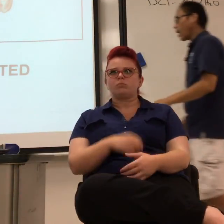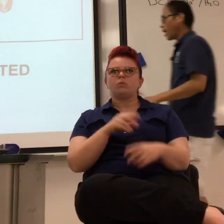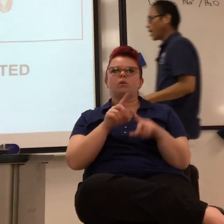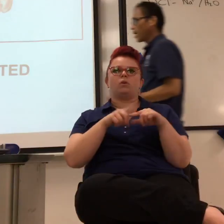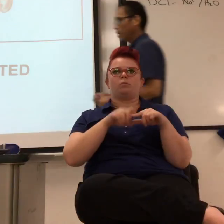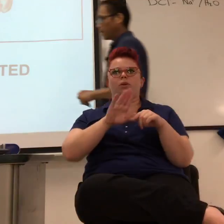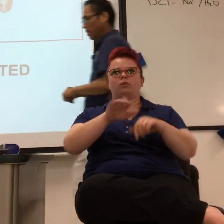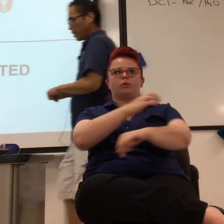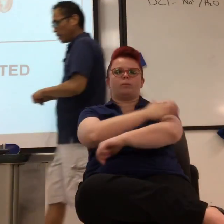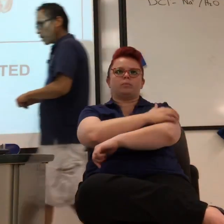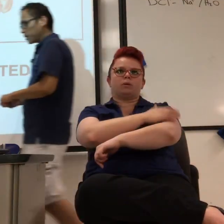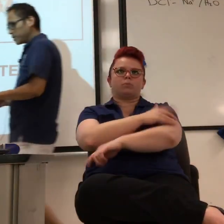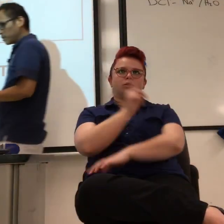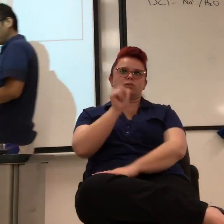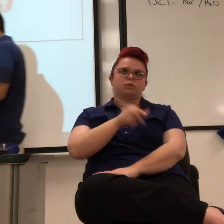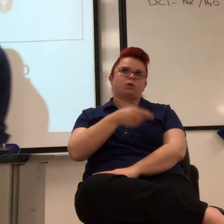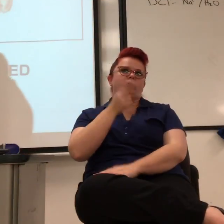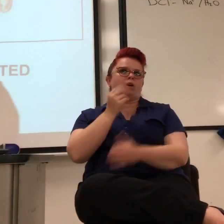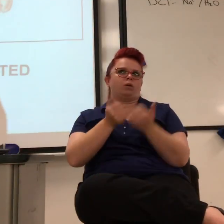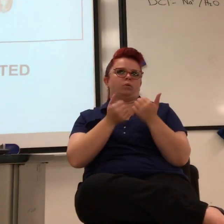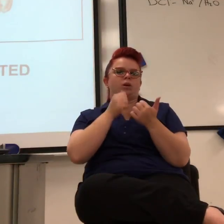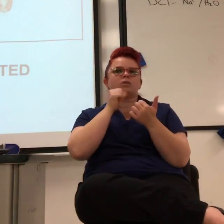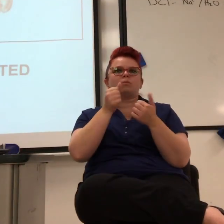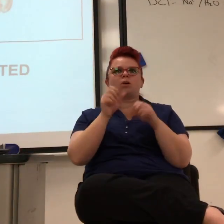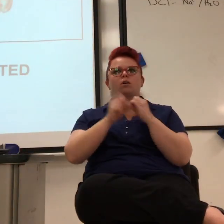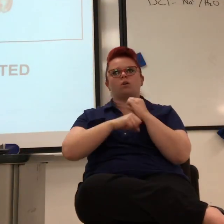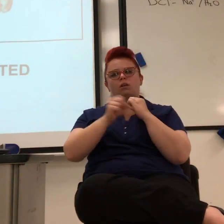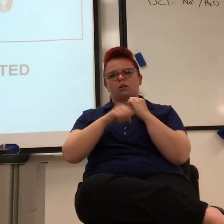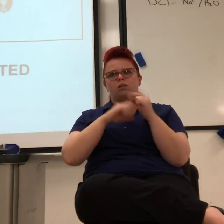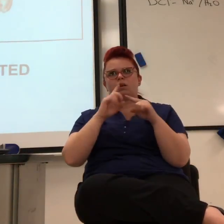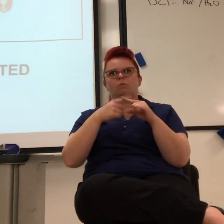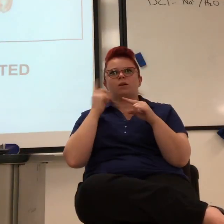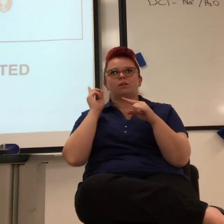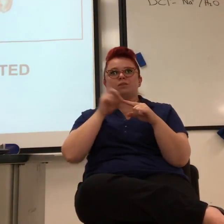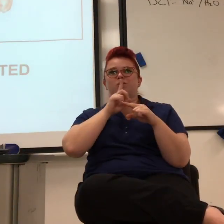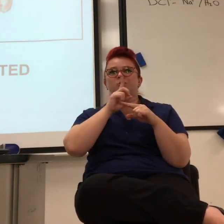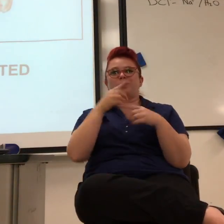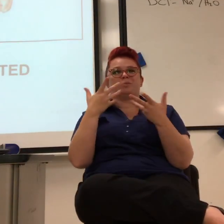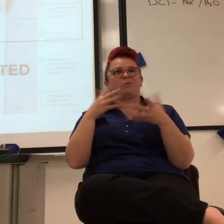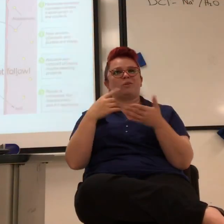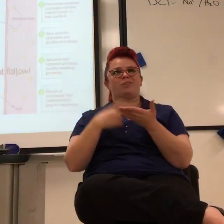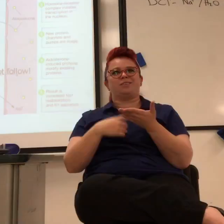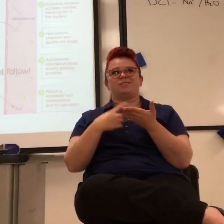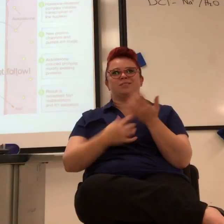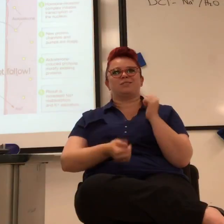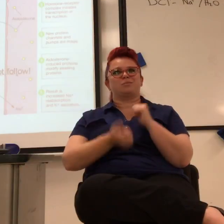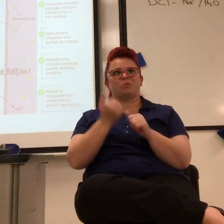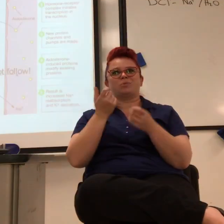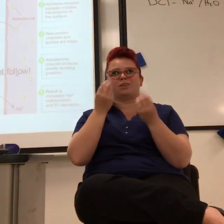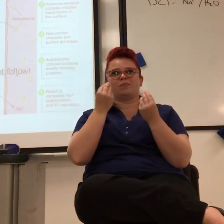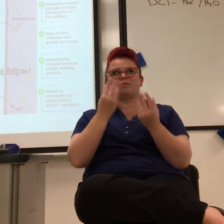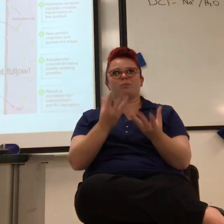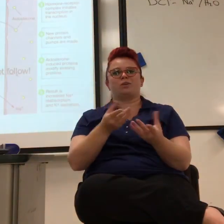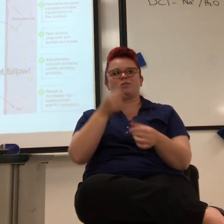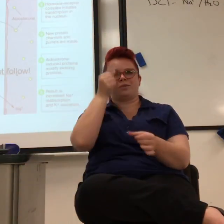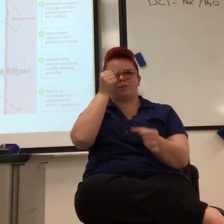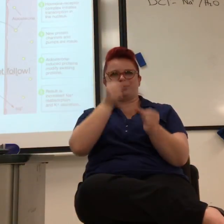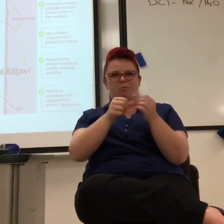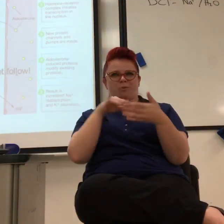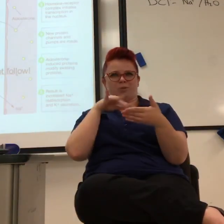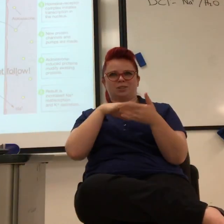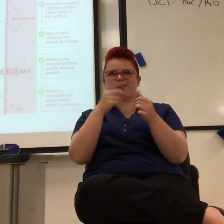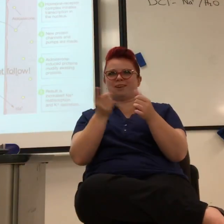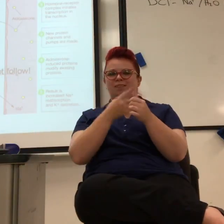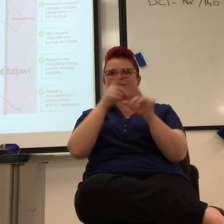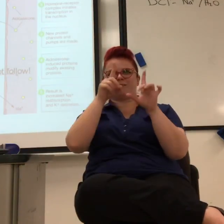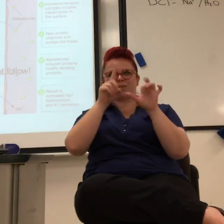is low or high. And I'm not going to say too much about it because it's ground already covered. Remember studying that on the first test? We